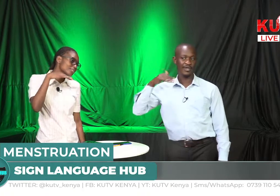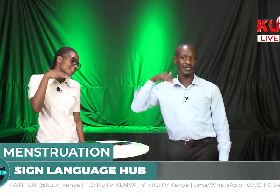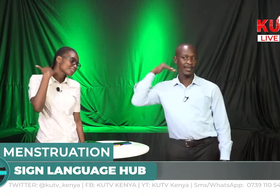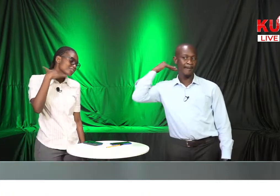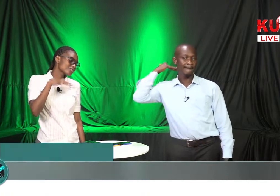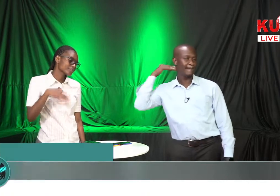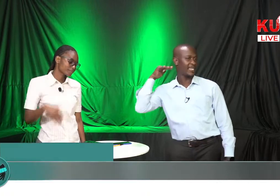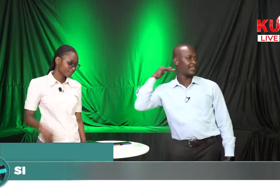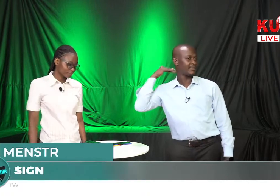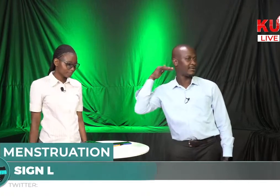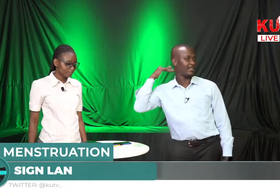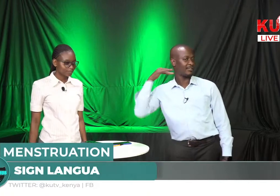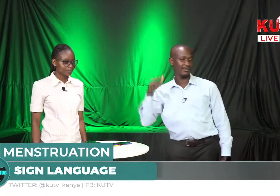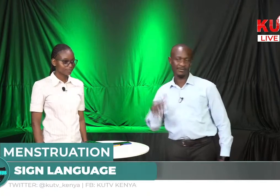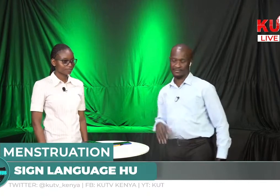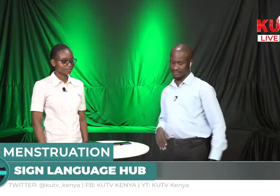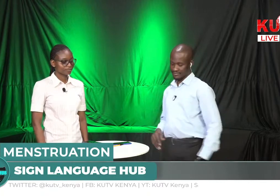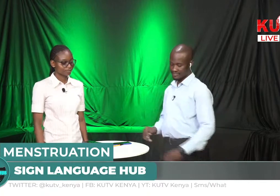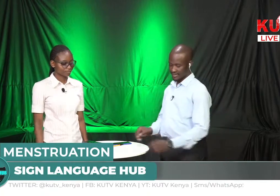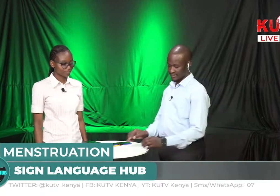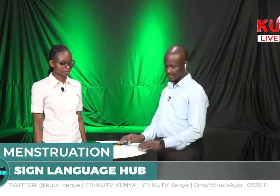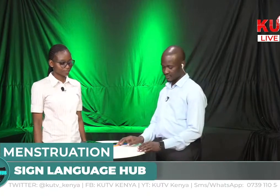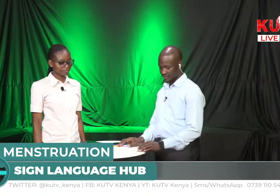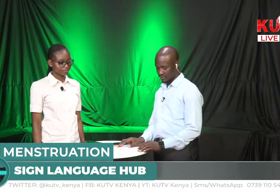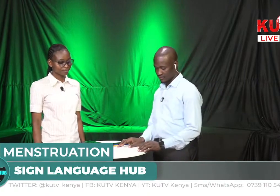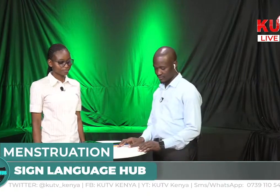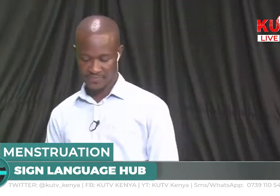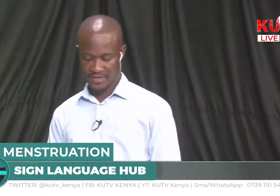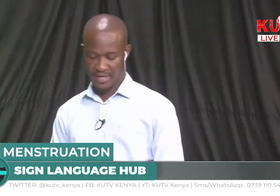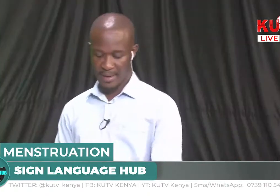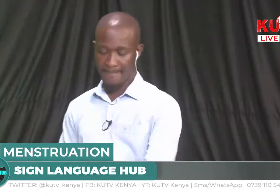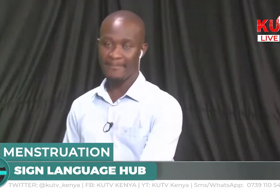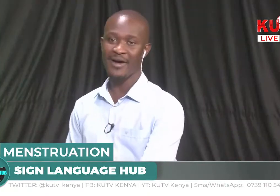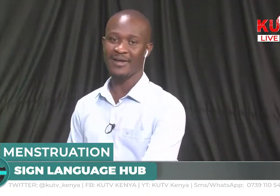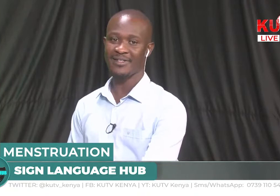right? Menstruation. All right, let's continue. Pads.